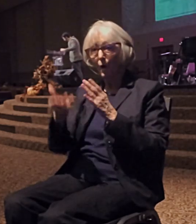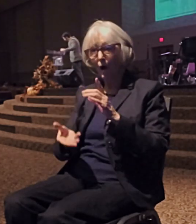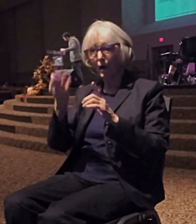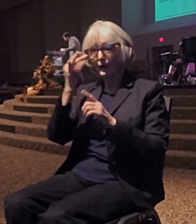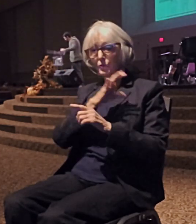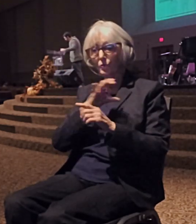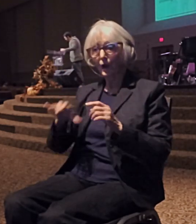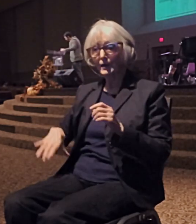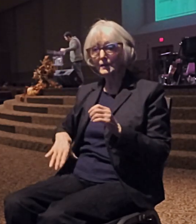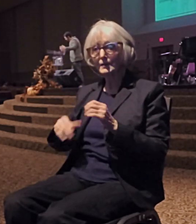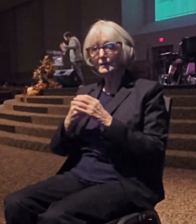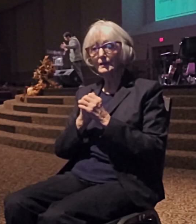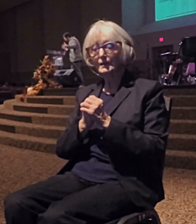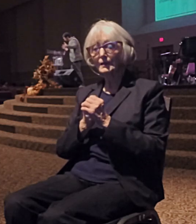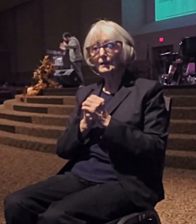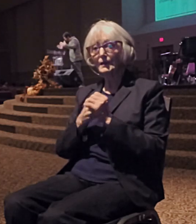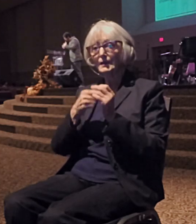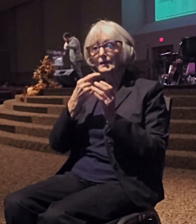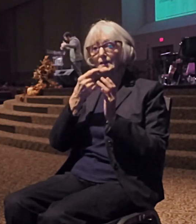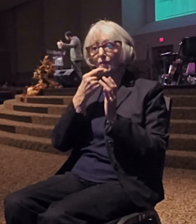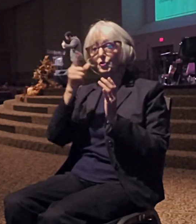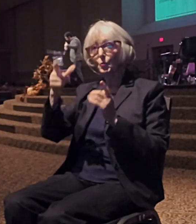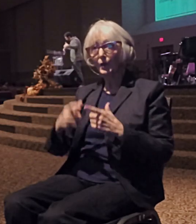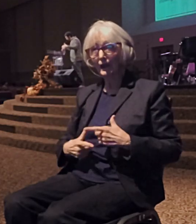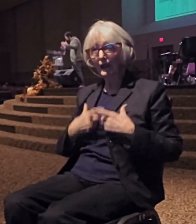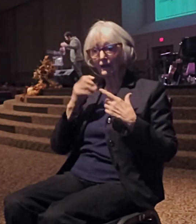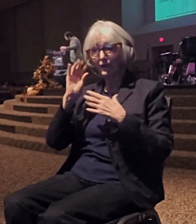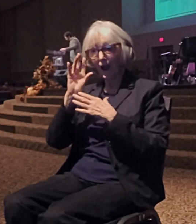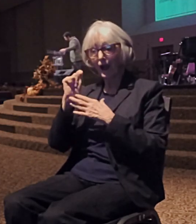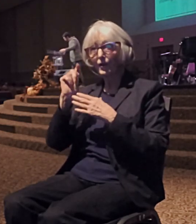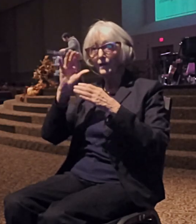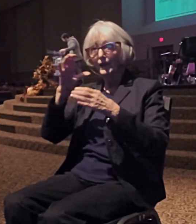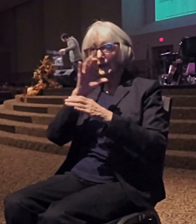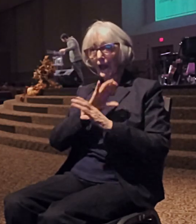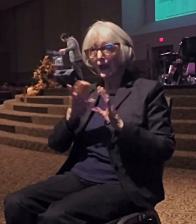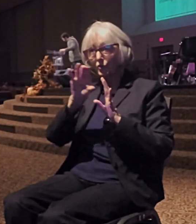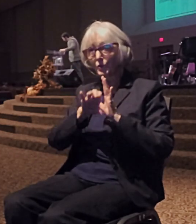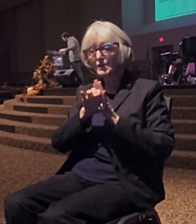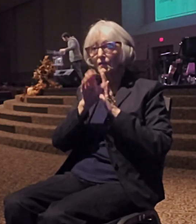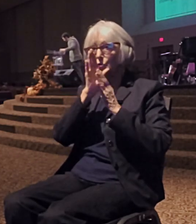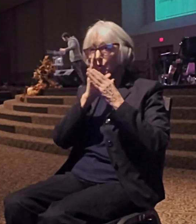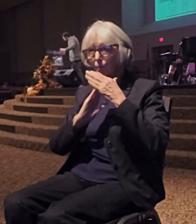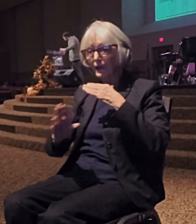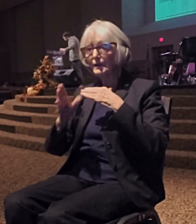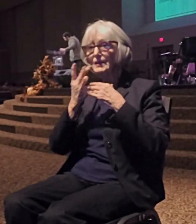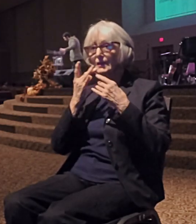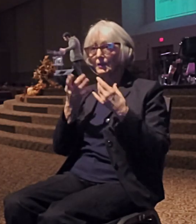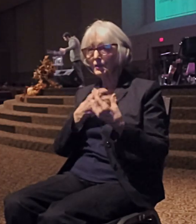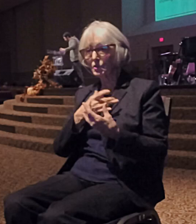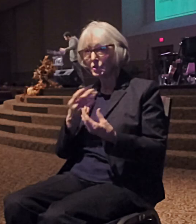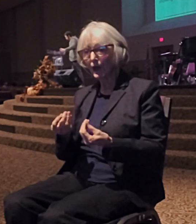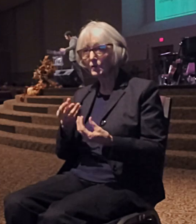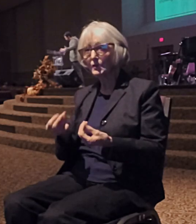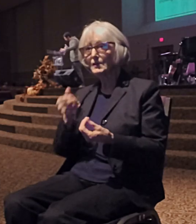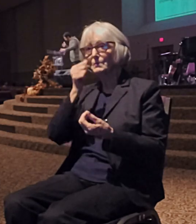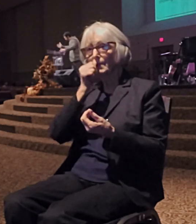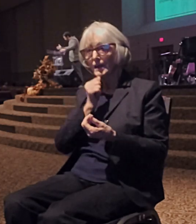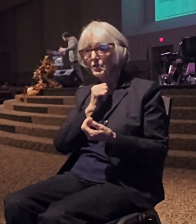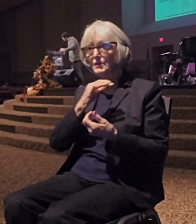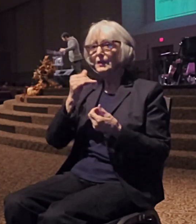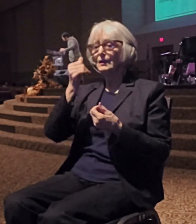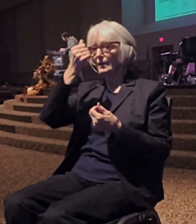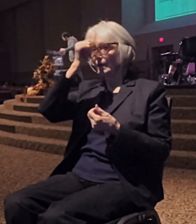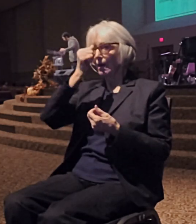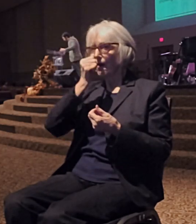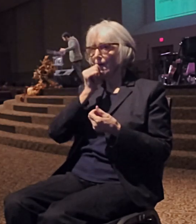Christ. He says you're going to live out with the characteristics of humility and gentleness, with patience, long-suffering,